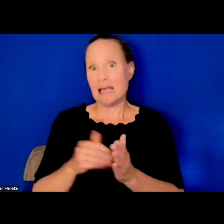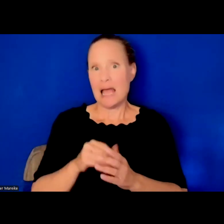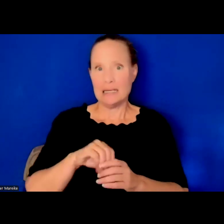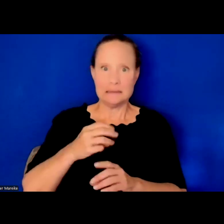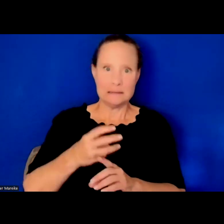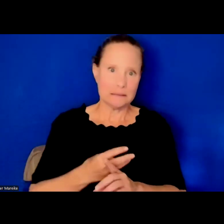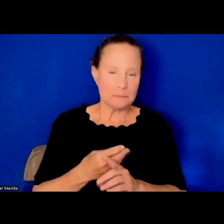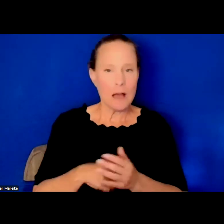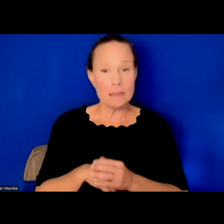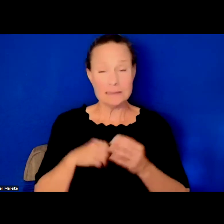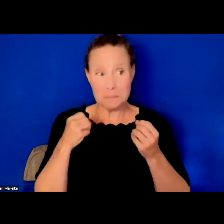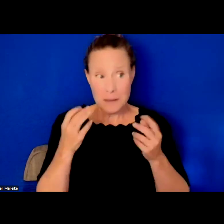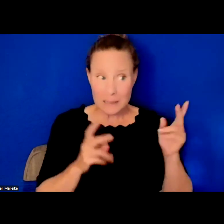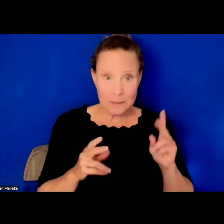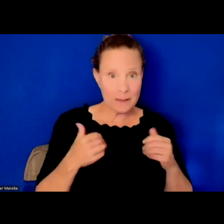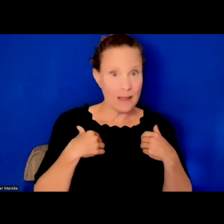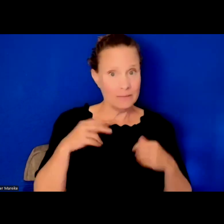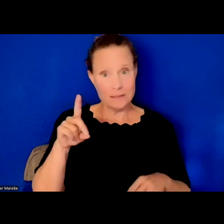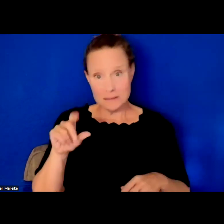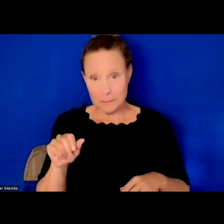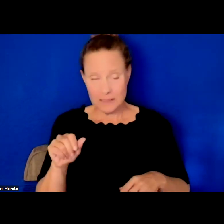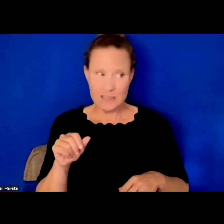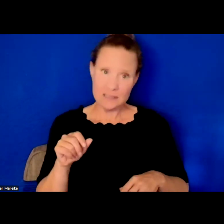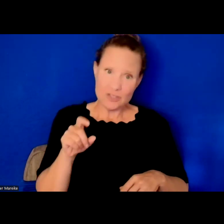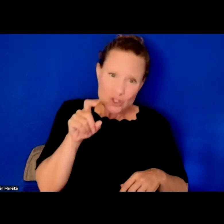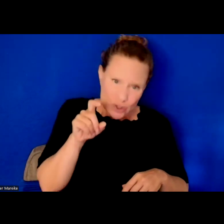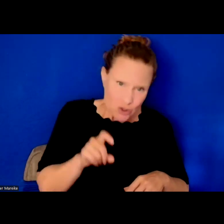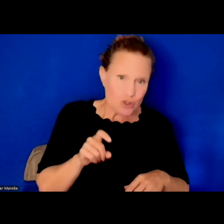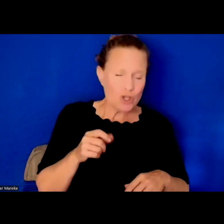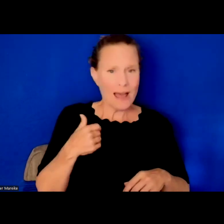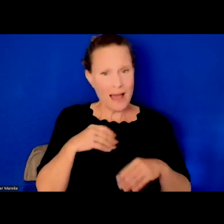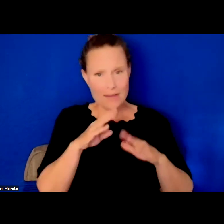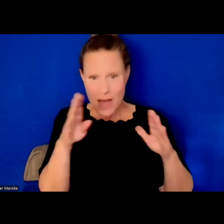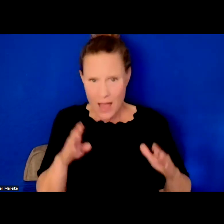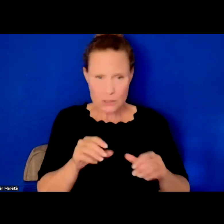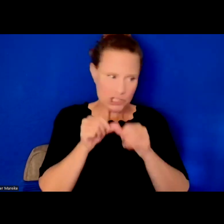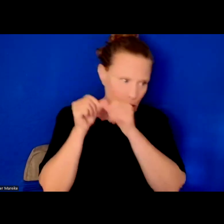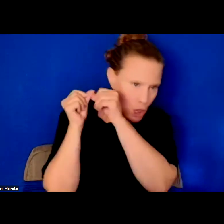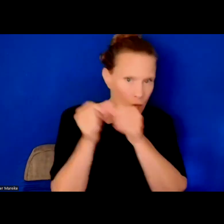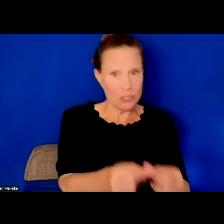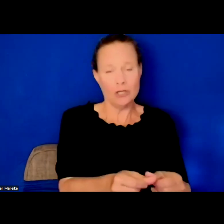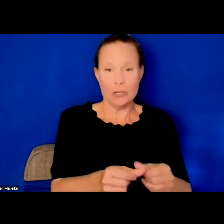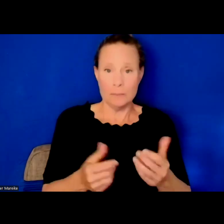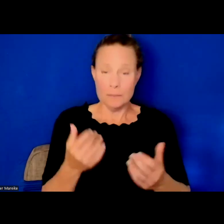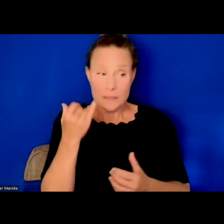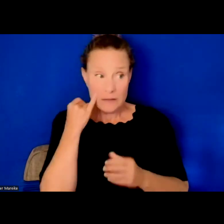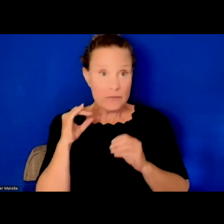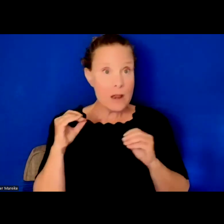our participants have disabilities and deserve the comfort of knowing they have housing long term. What if none of the subsidy